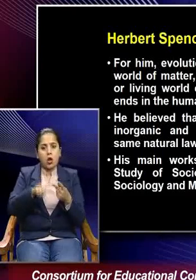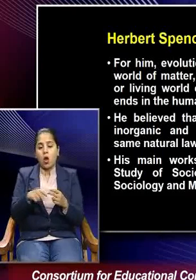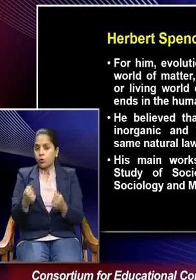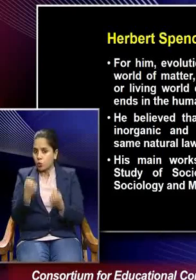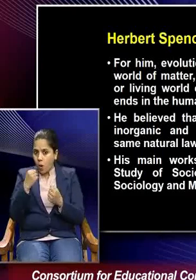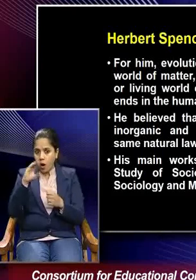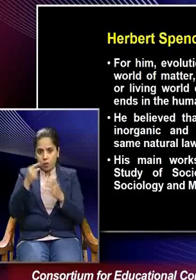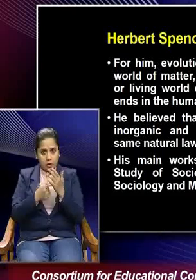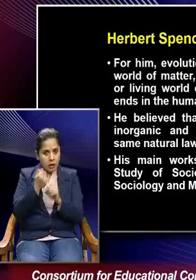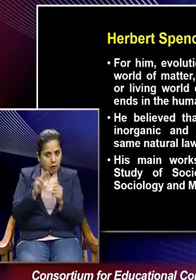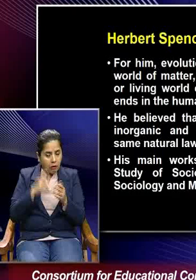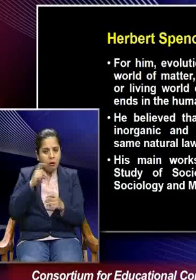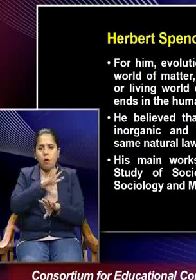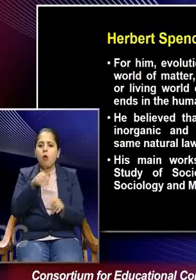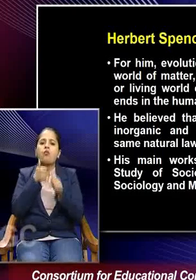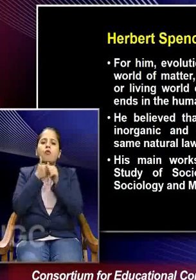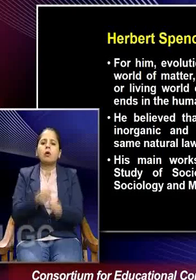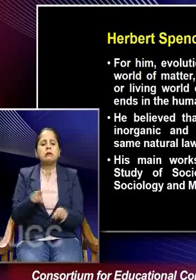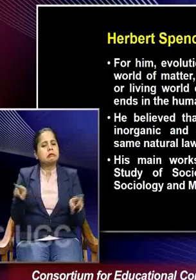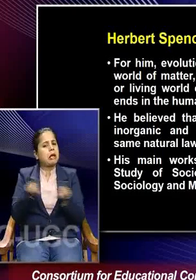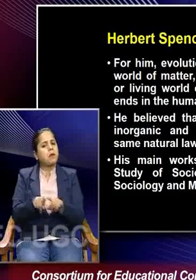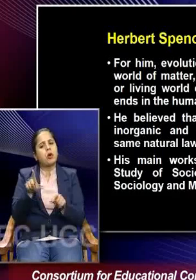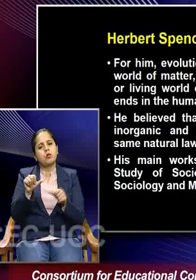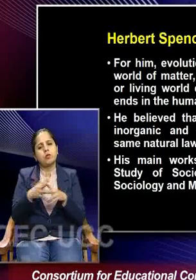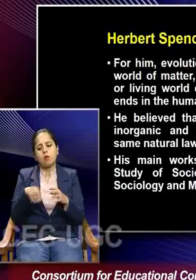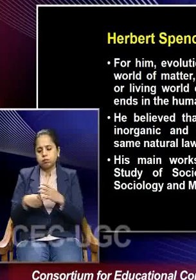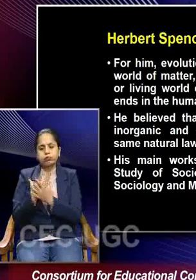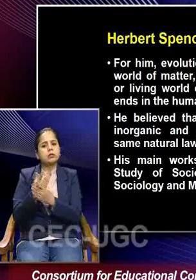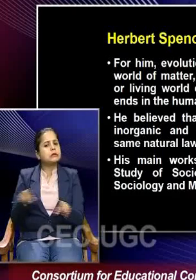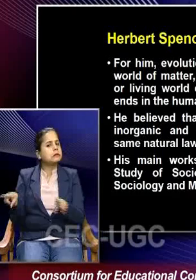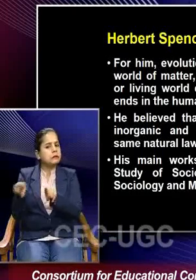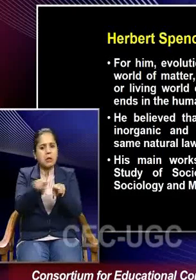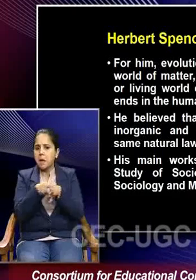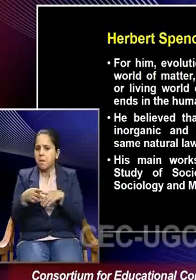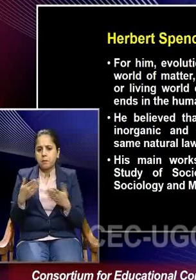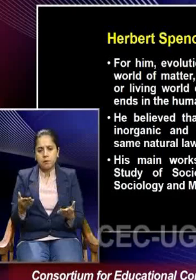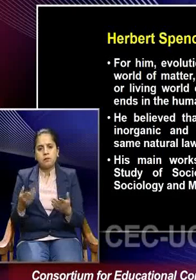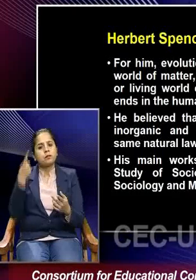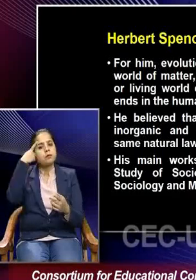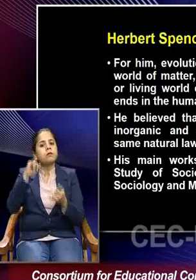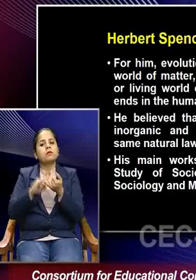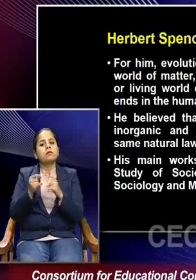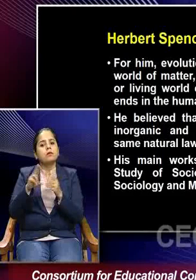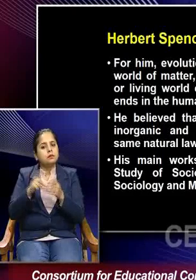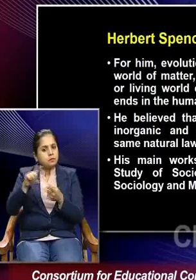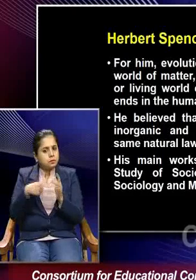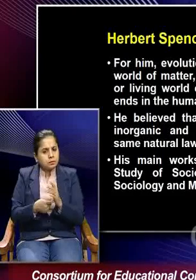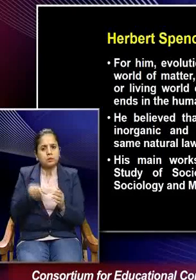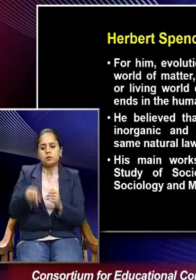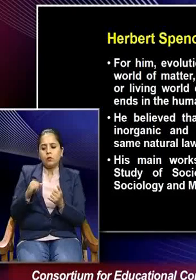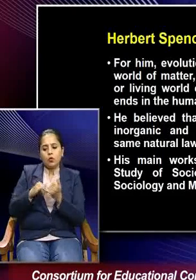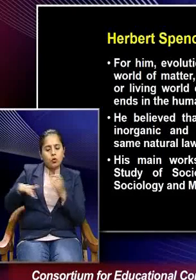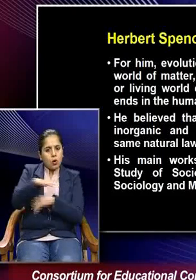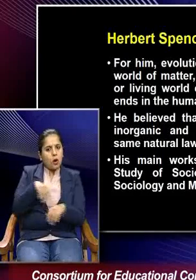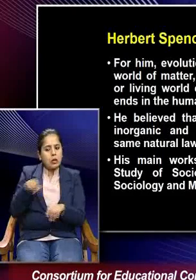superorganic, follow the same law of evolution. And that is why for Spencer, sociology was science. You